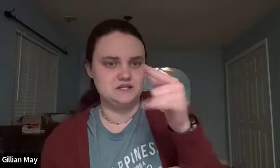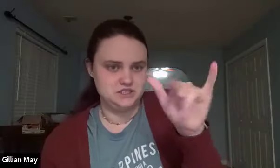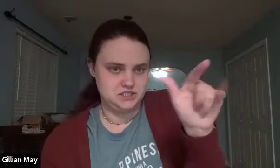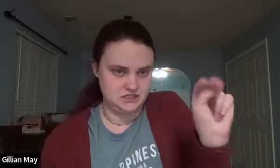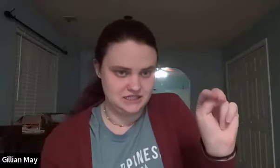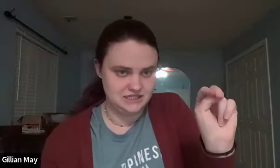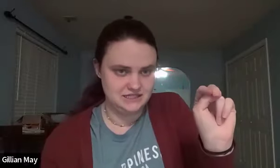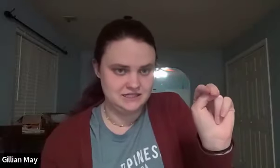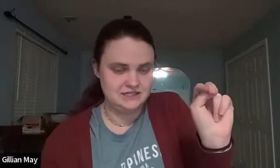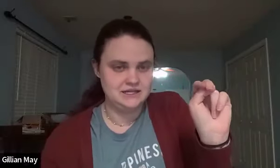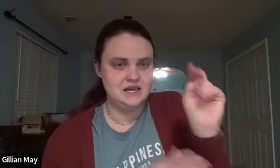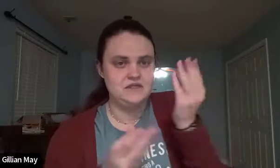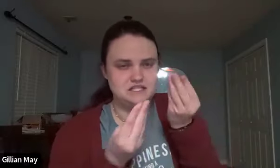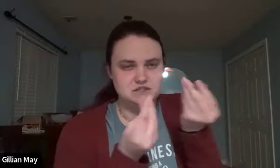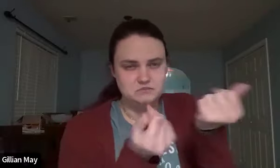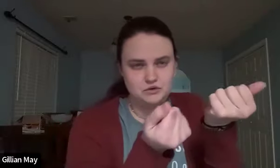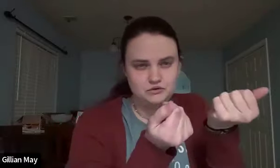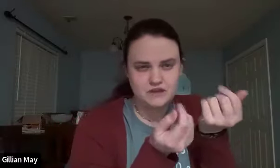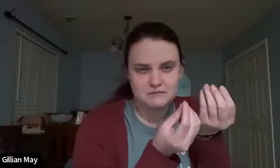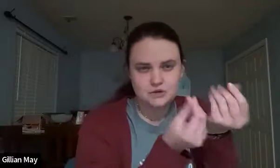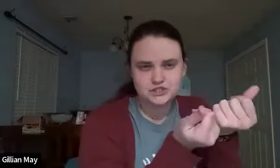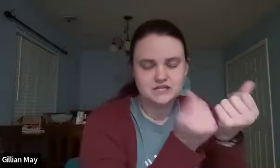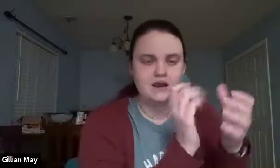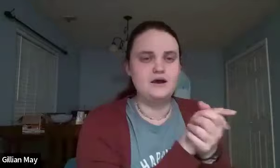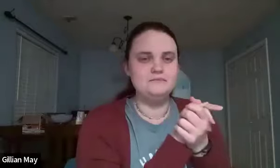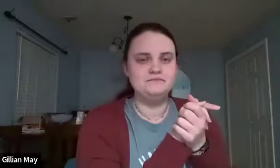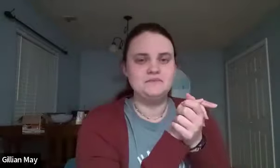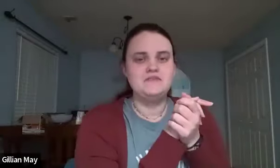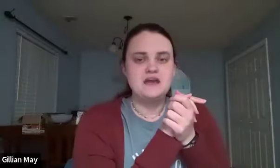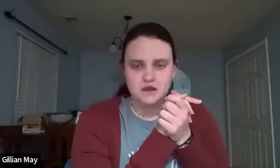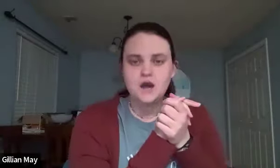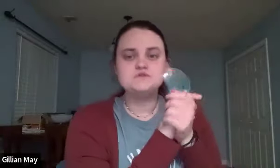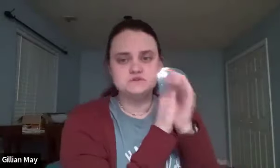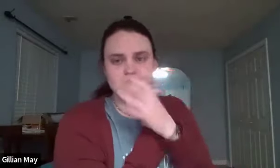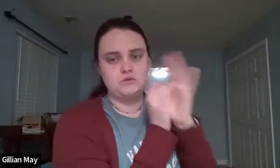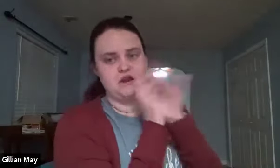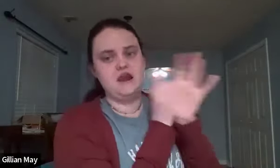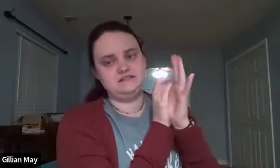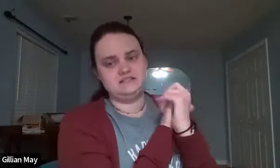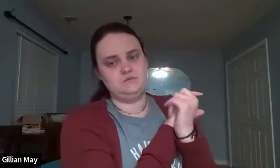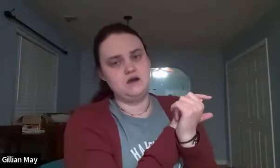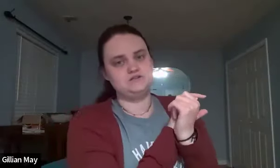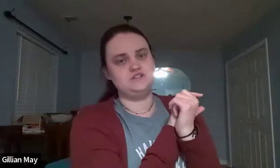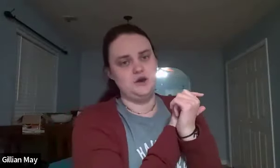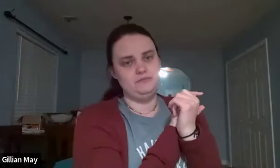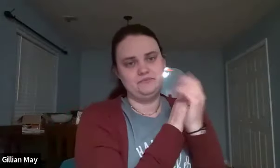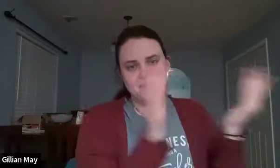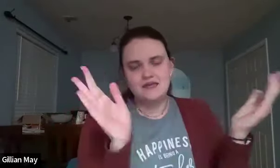went Gillian, that smooth kind of motion. That comes with the more practice as well. So